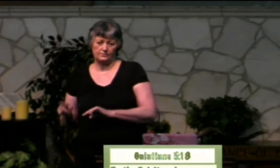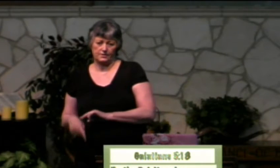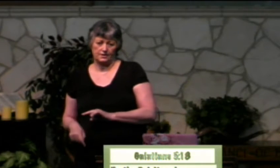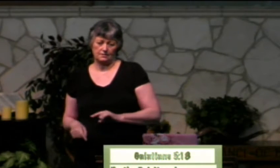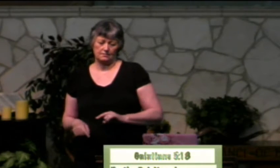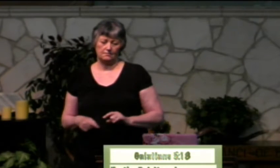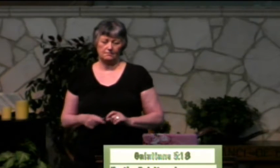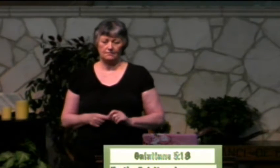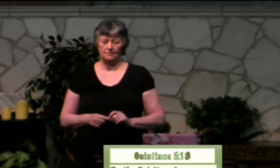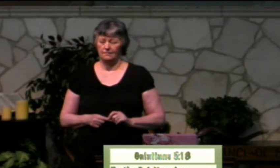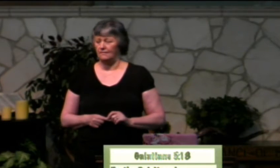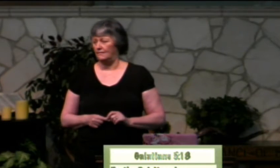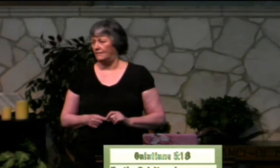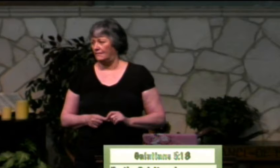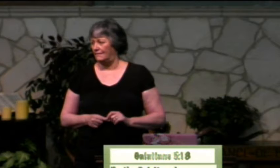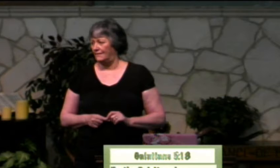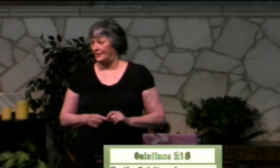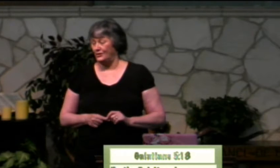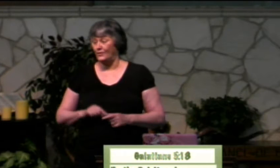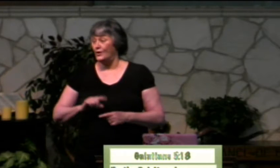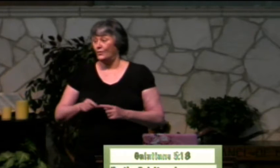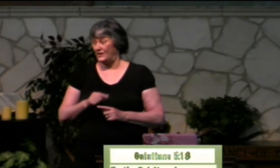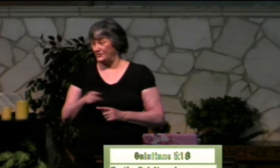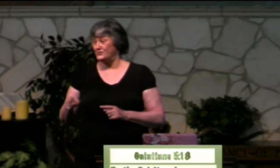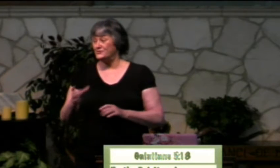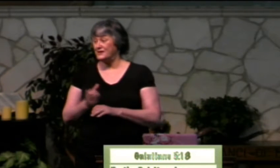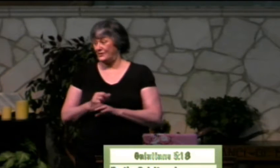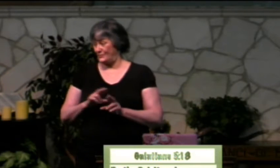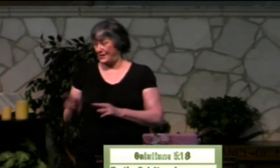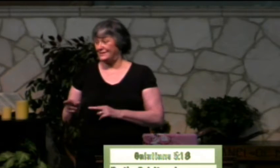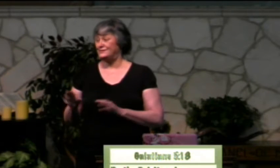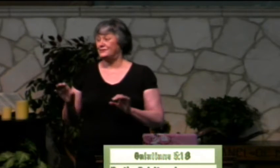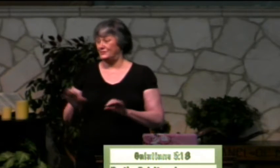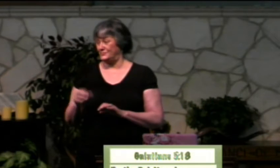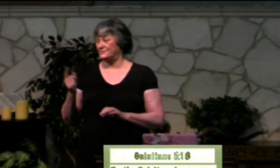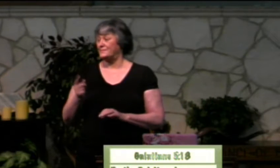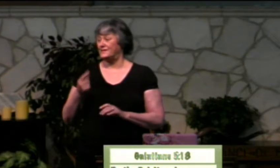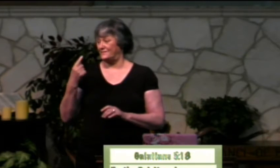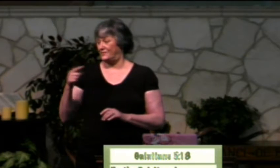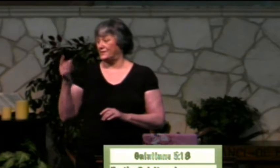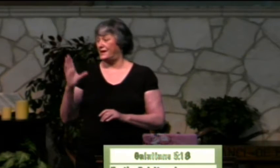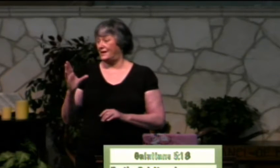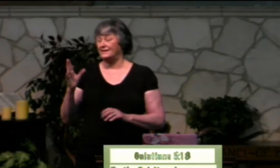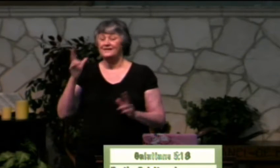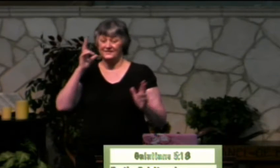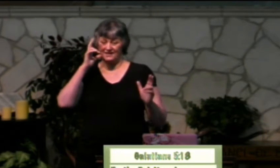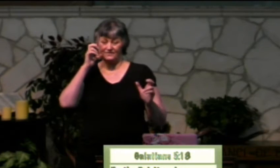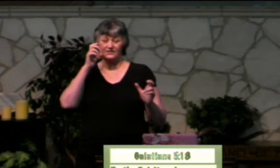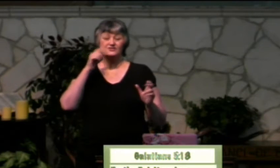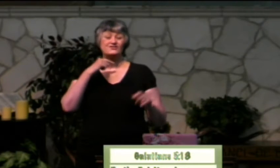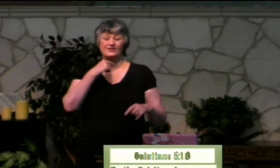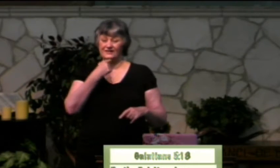You can't. You know, when you get ready to do something for God, the devil is just going to come